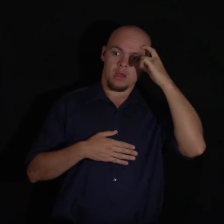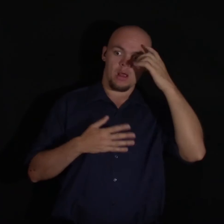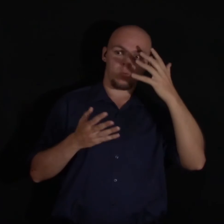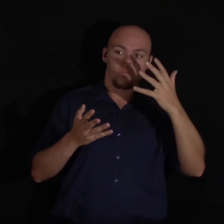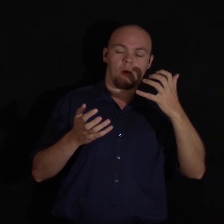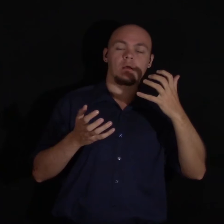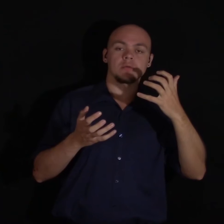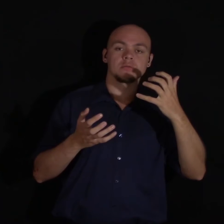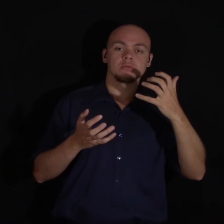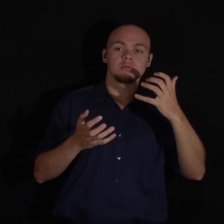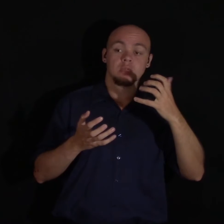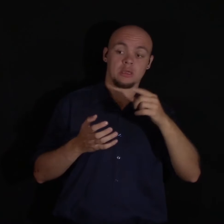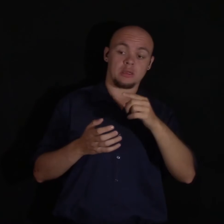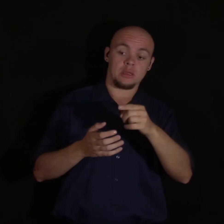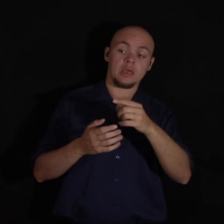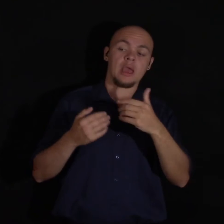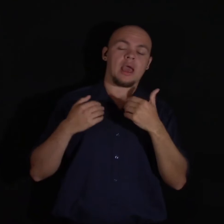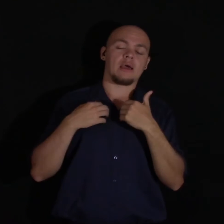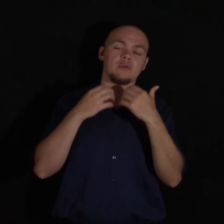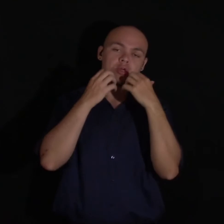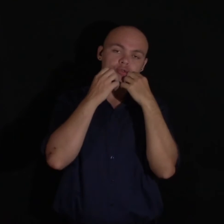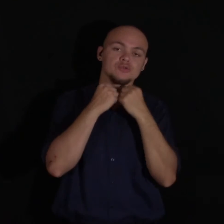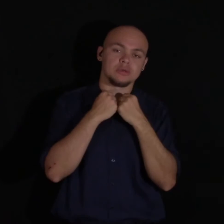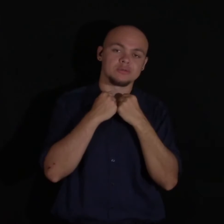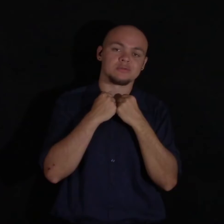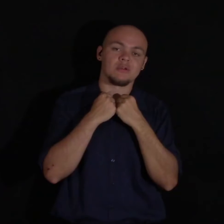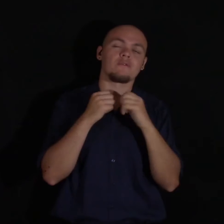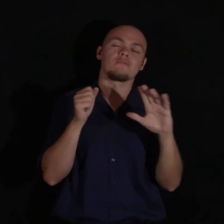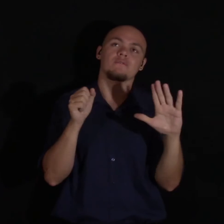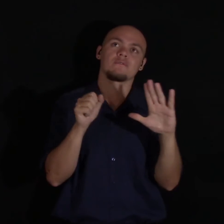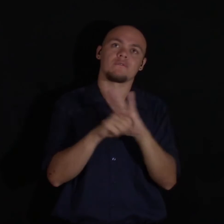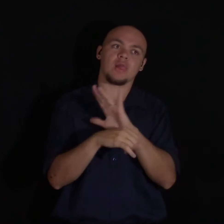captive possessed a treasure which would fully reward his toil and hazard.